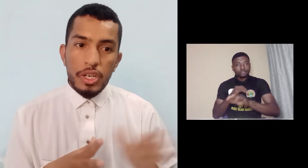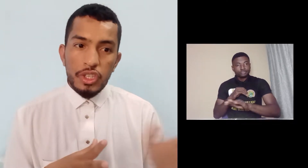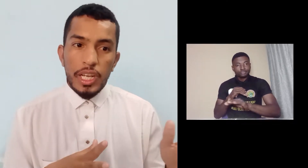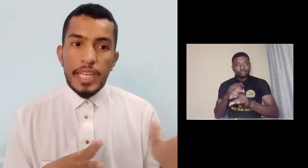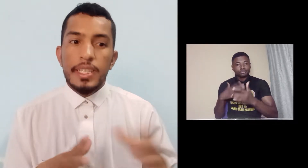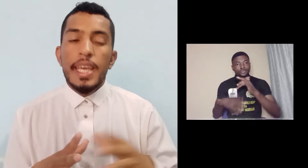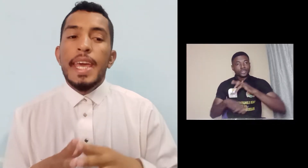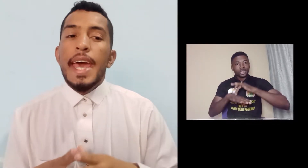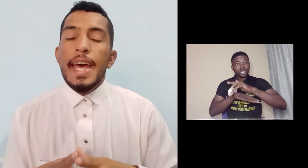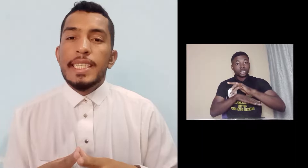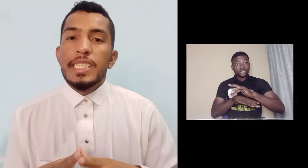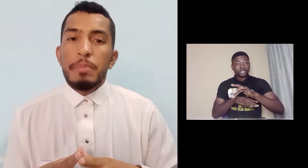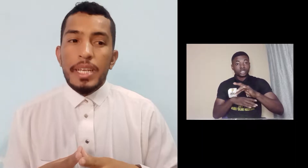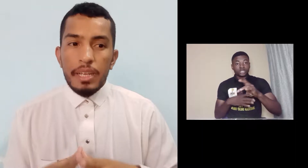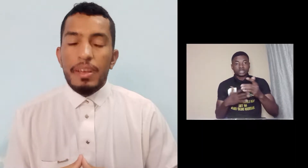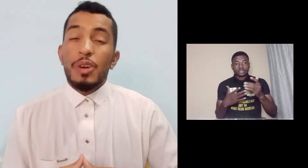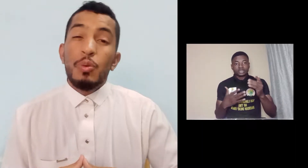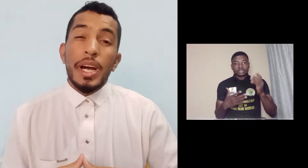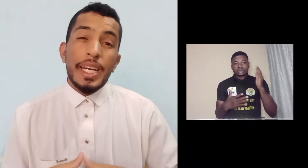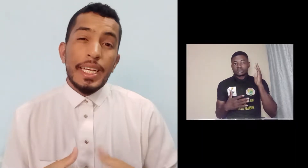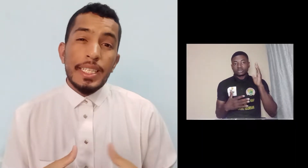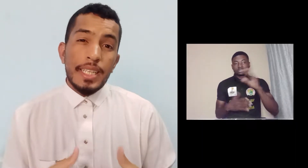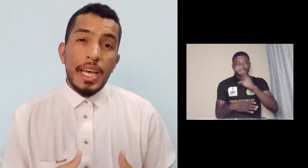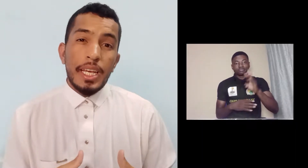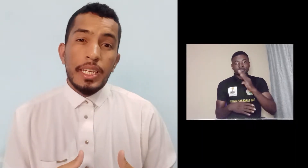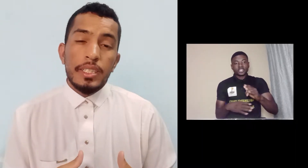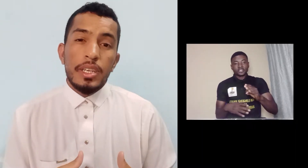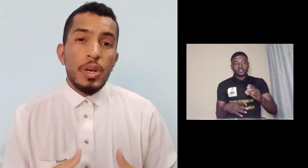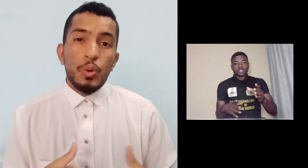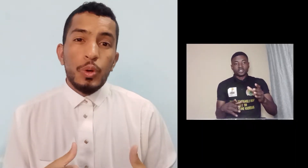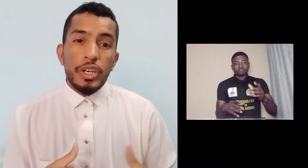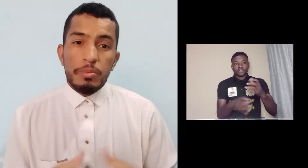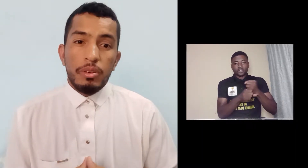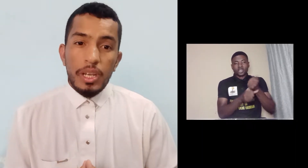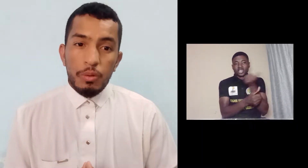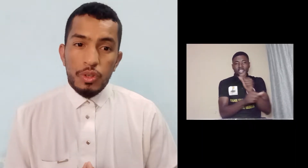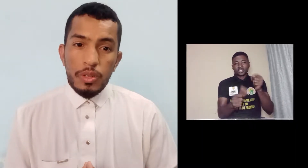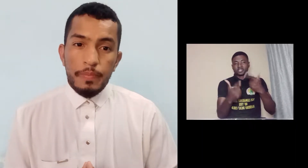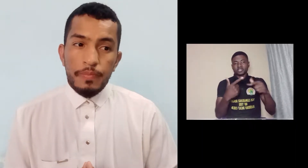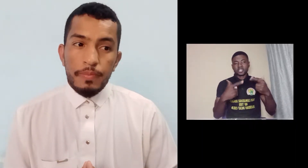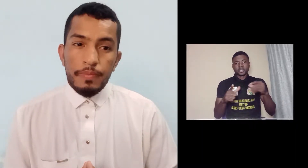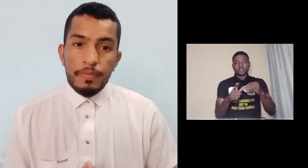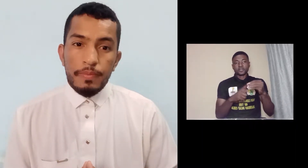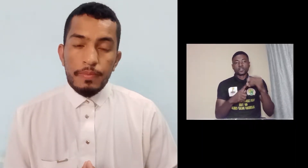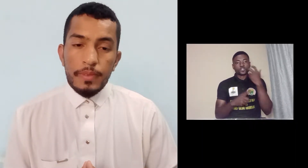linguistically marginalized and may never acquire any sign or spoken language